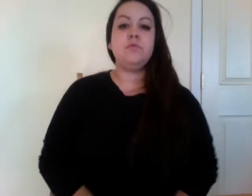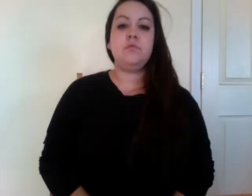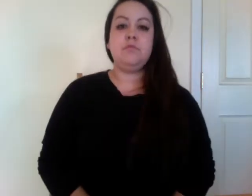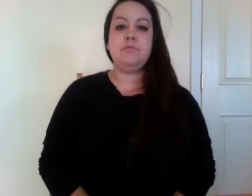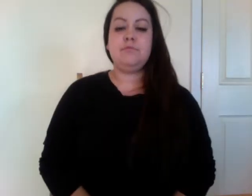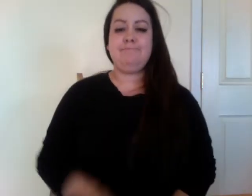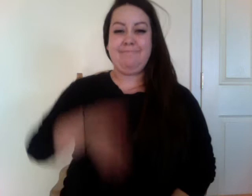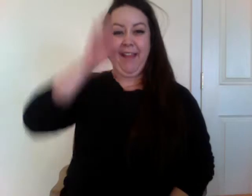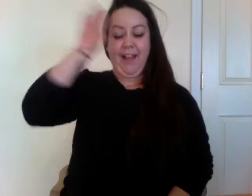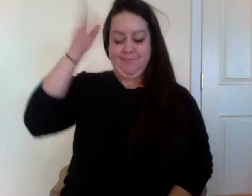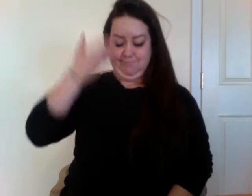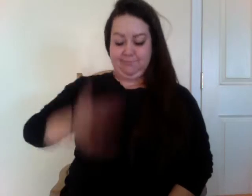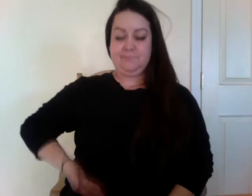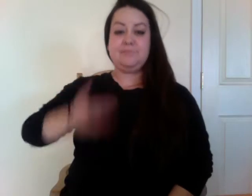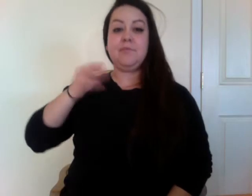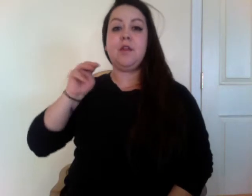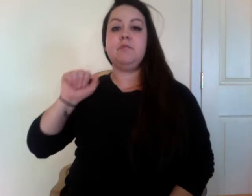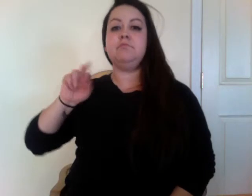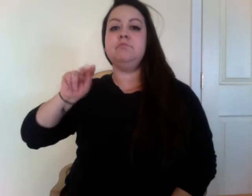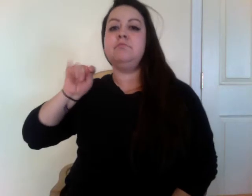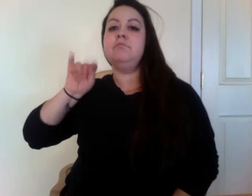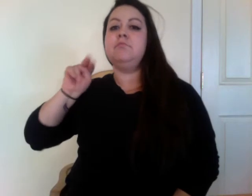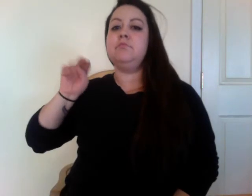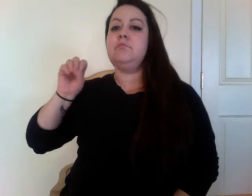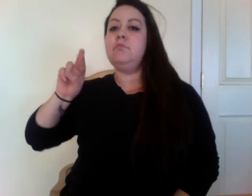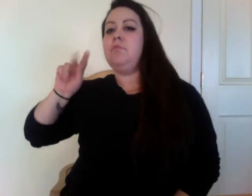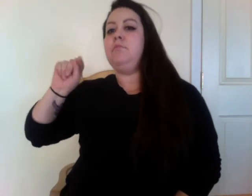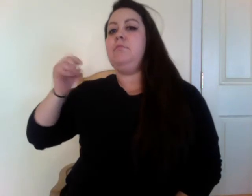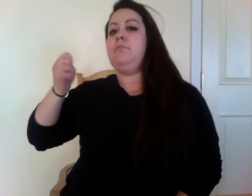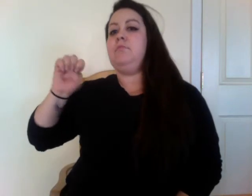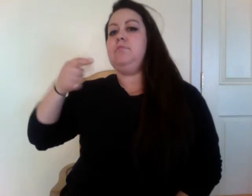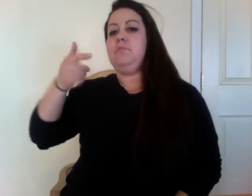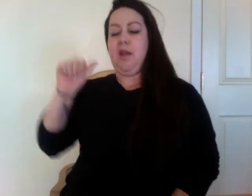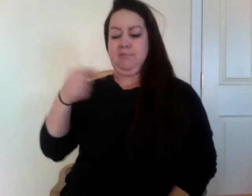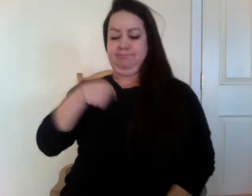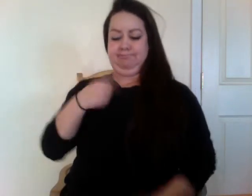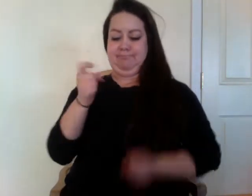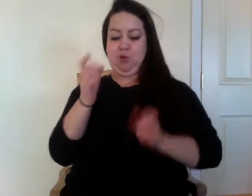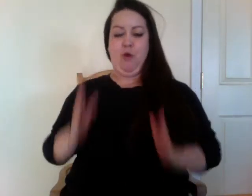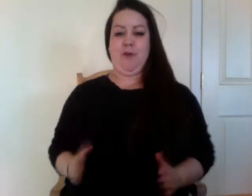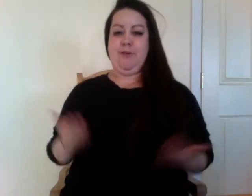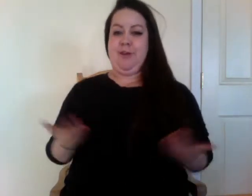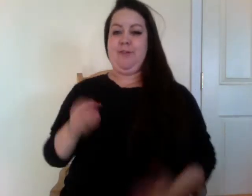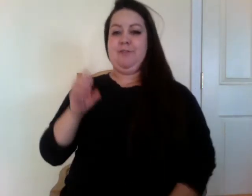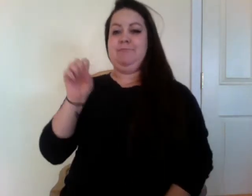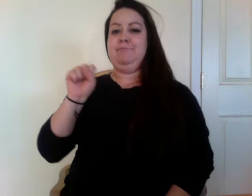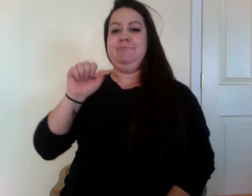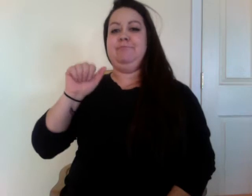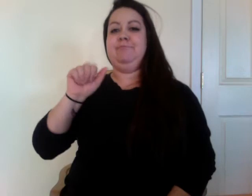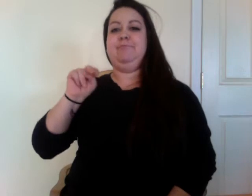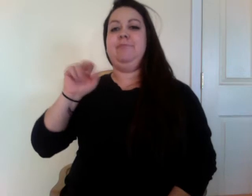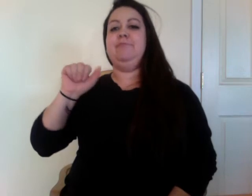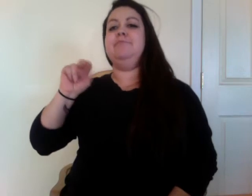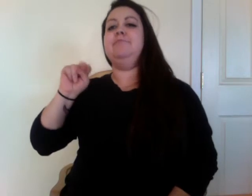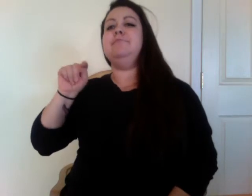Hi, my name is Martin Ortega. I'm the Director of Enrollment Management at San Antonio College, and I'll be talking to you today about FERPA.